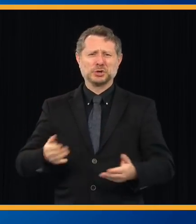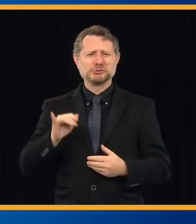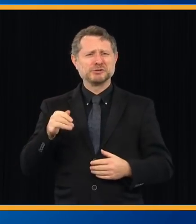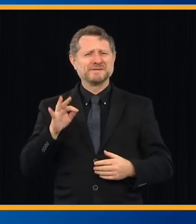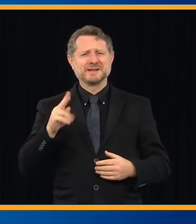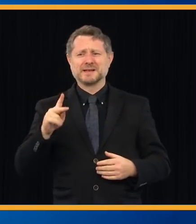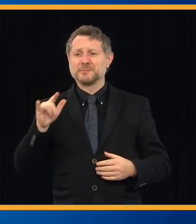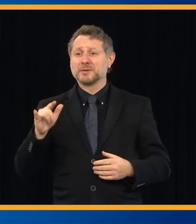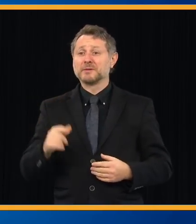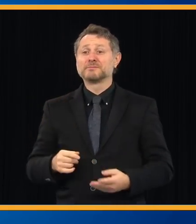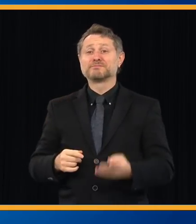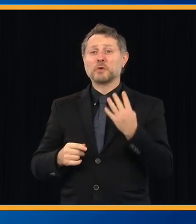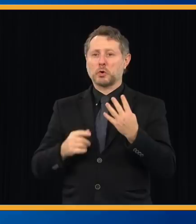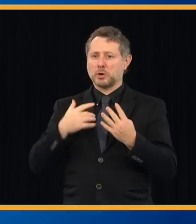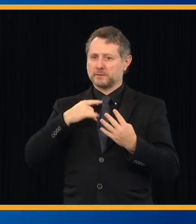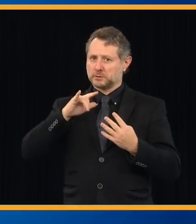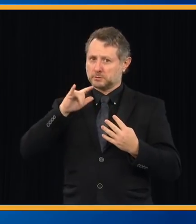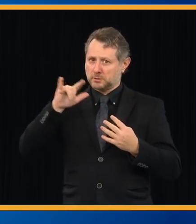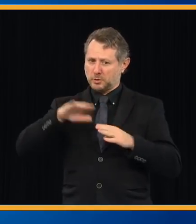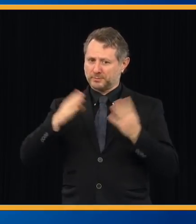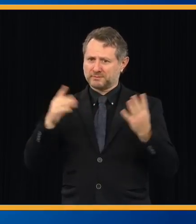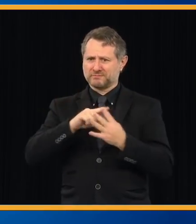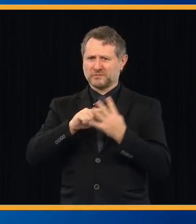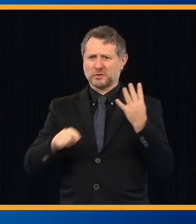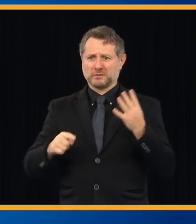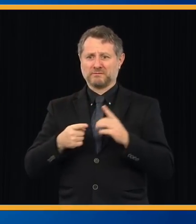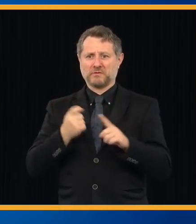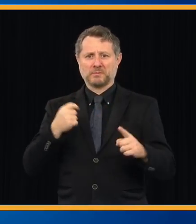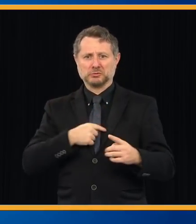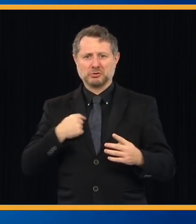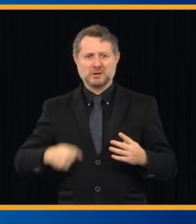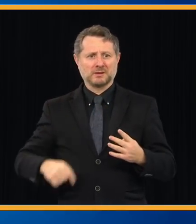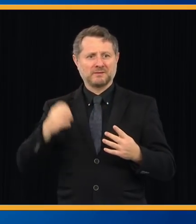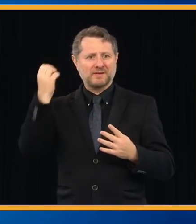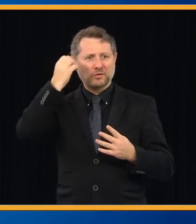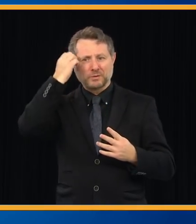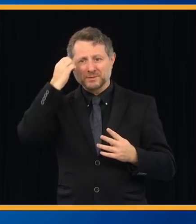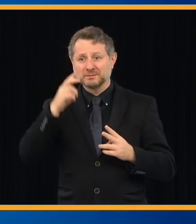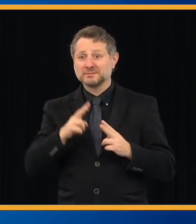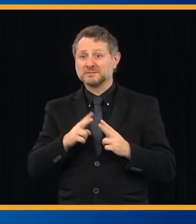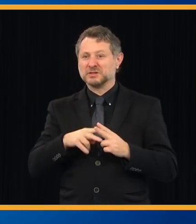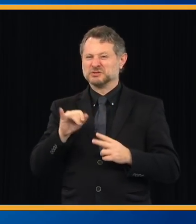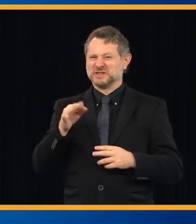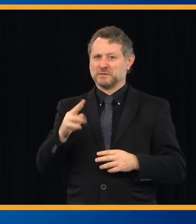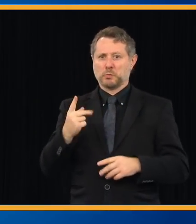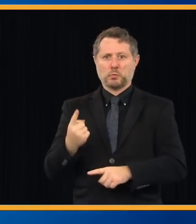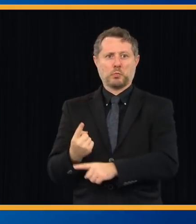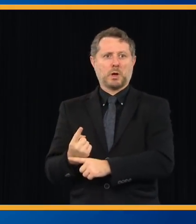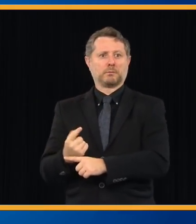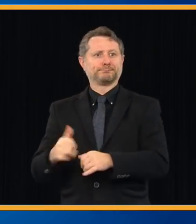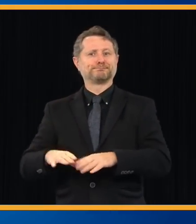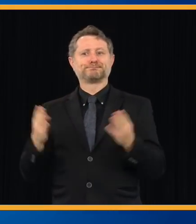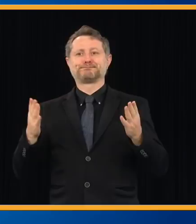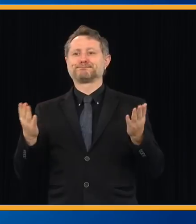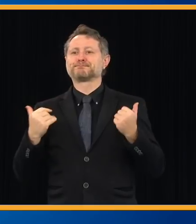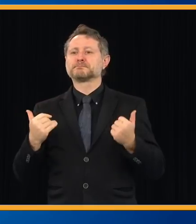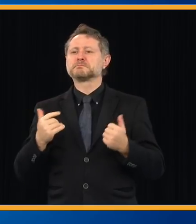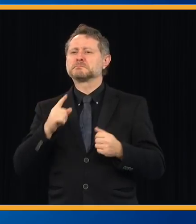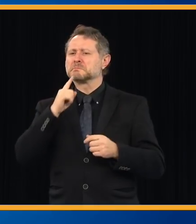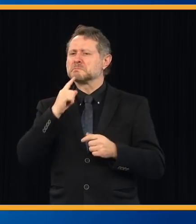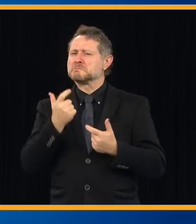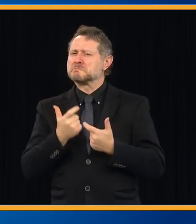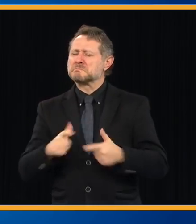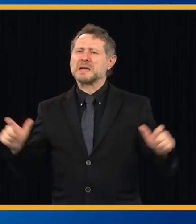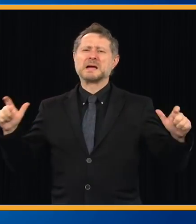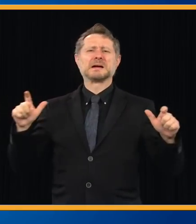open for flights coming from China and Europe. And John F. Kennedy Airport, which is our main international airport, was one